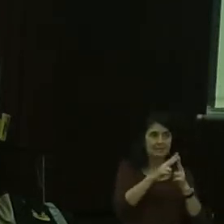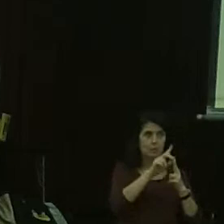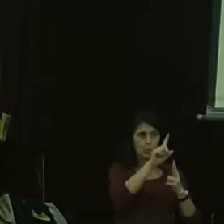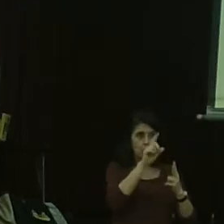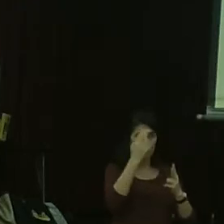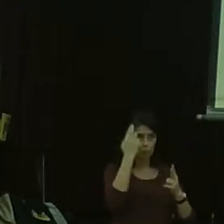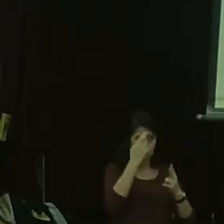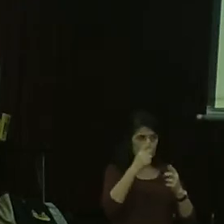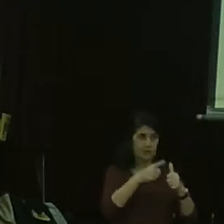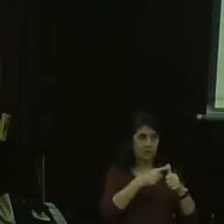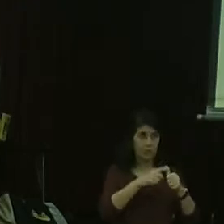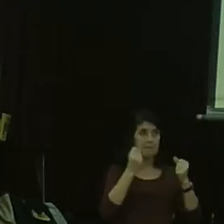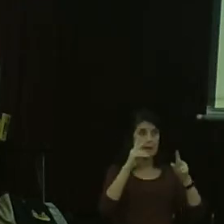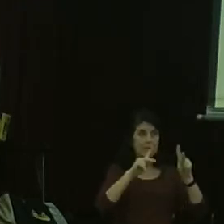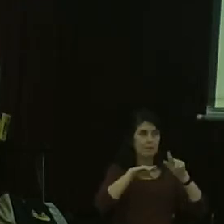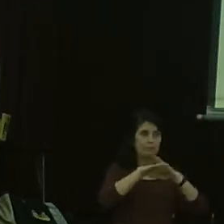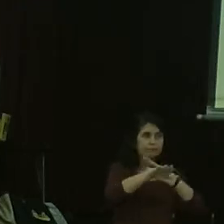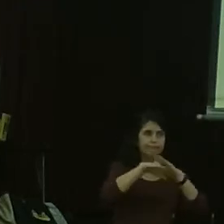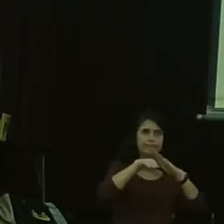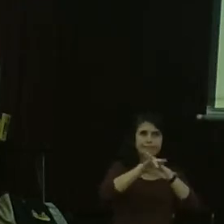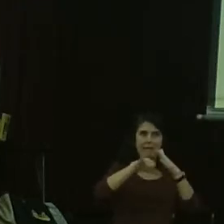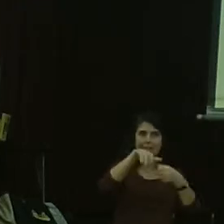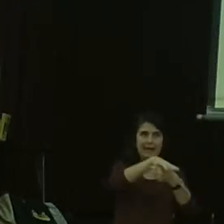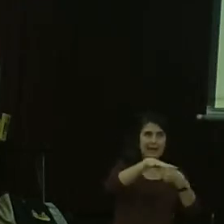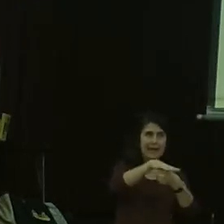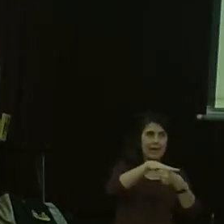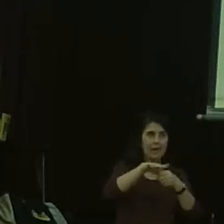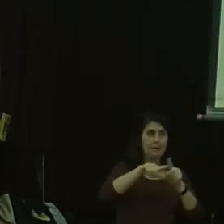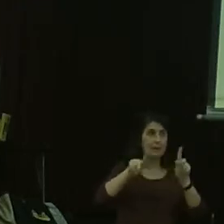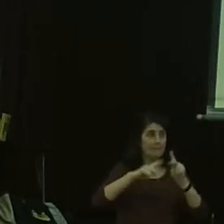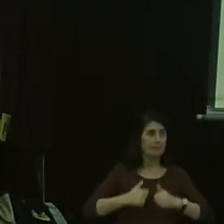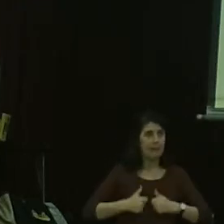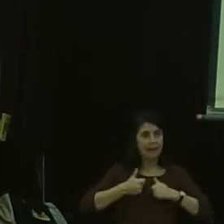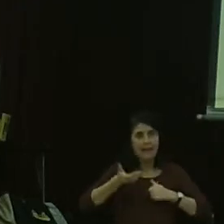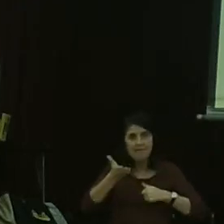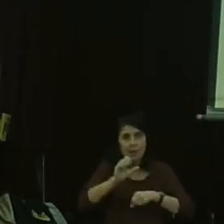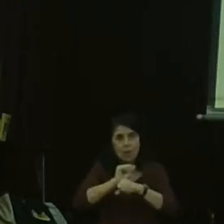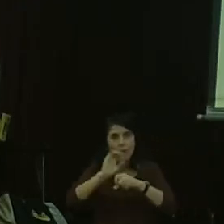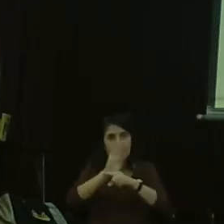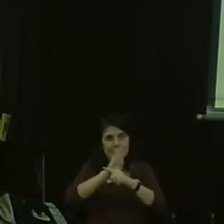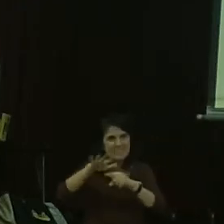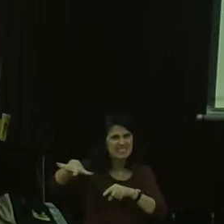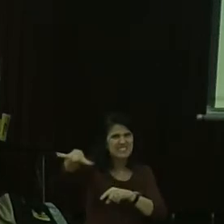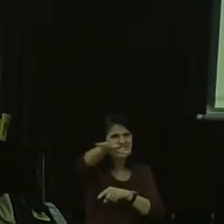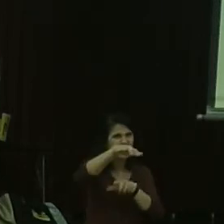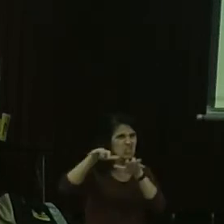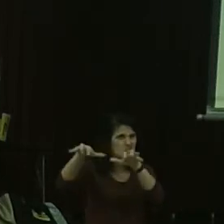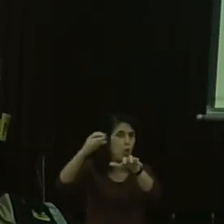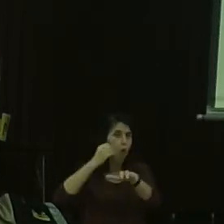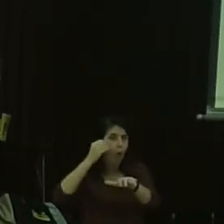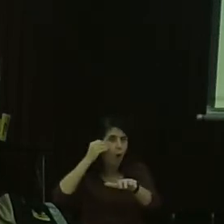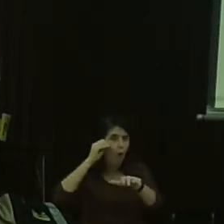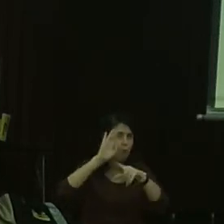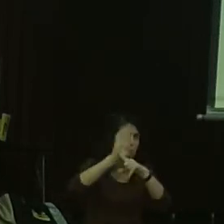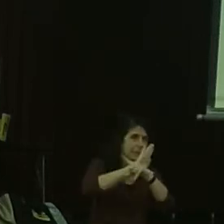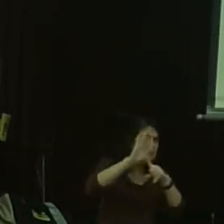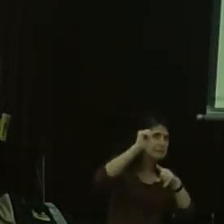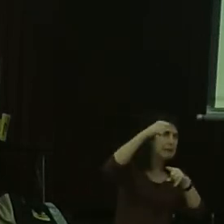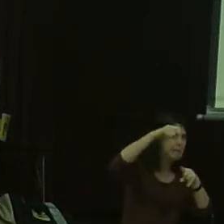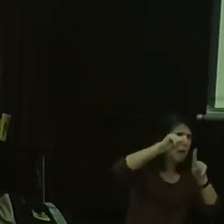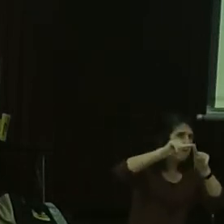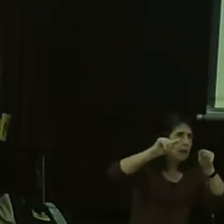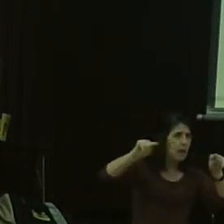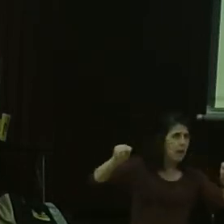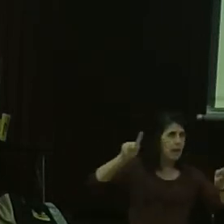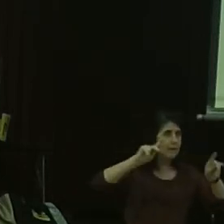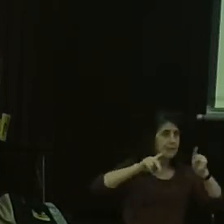lot of people are coming in and out of that. If anybody lives there or works in businesses back there, there's homes, businesses, parking lot, yep.